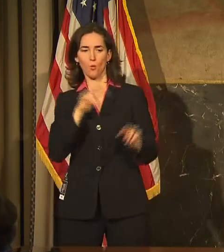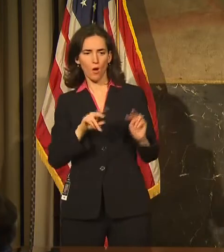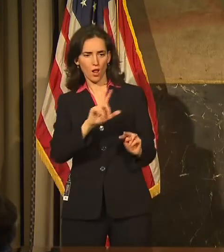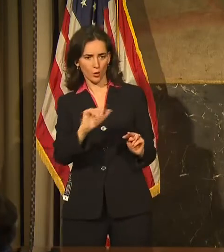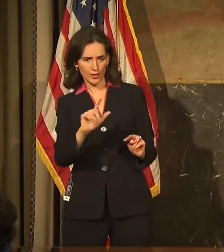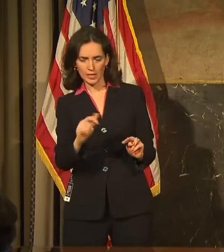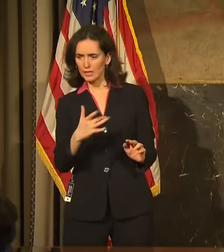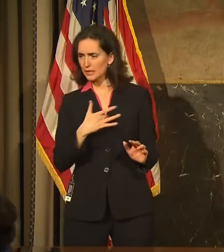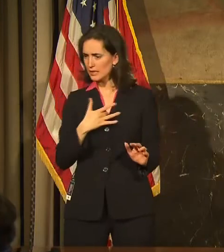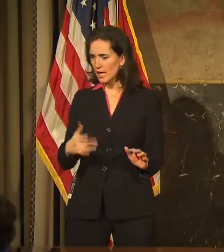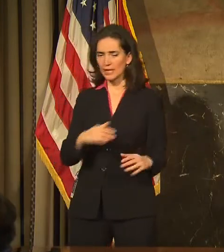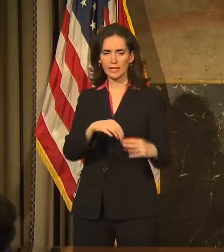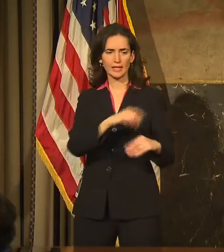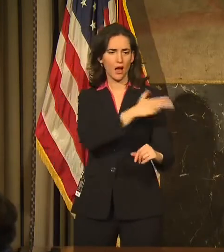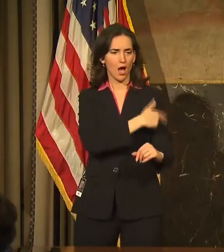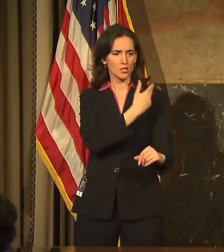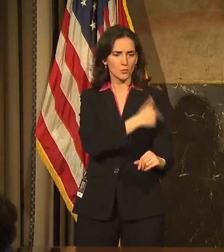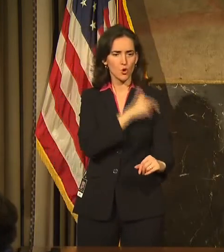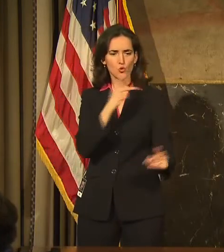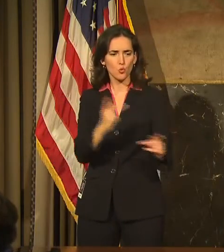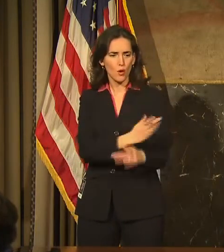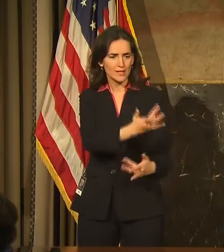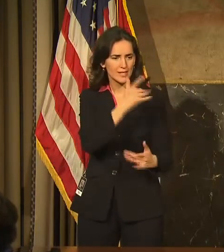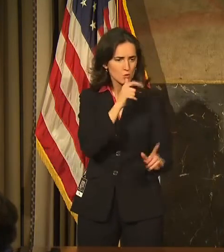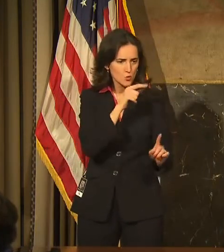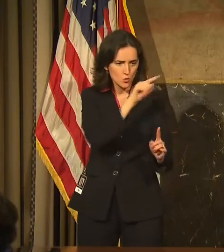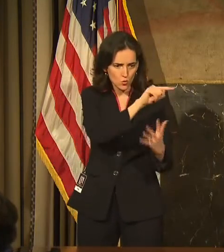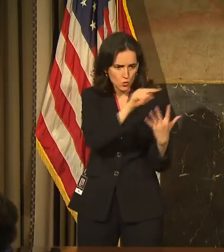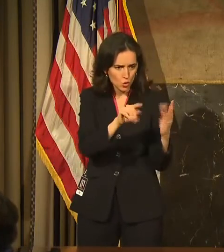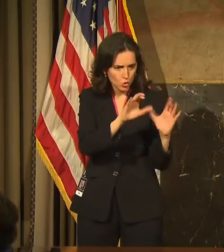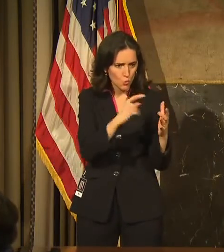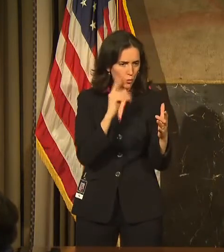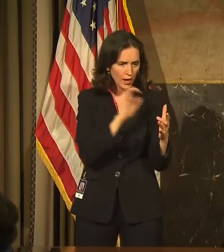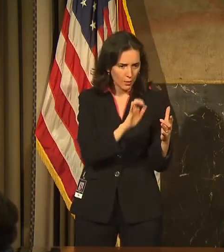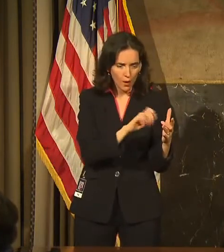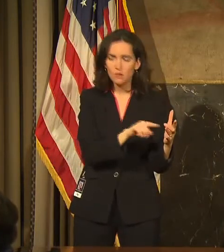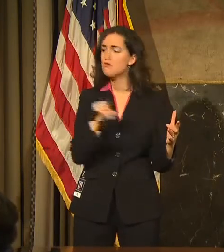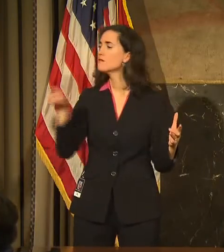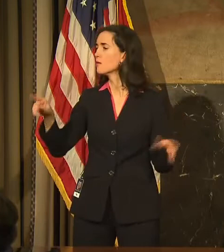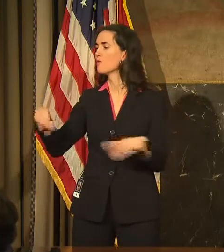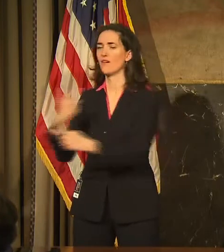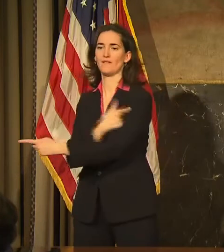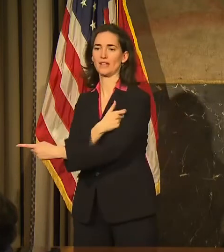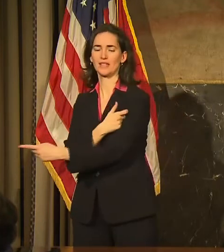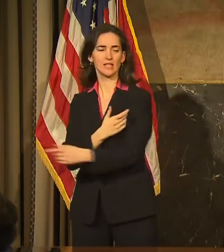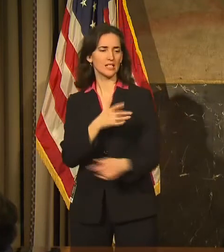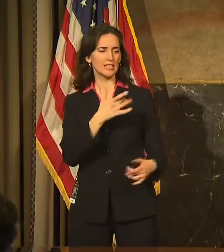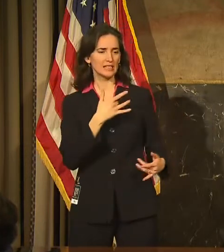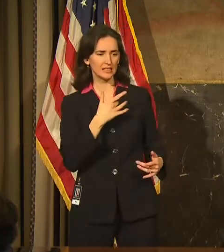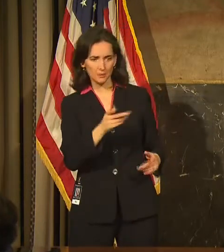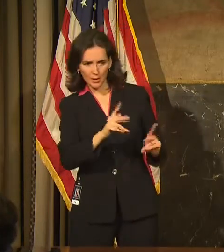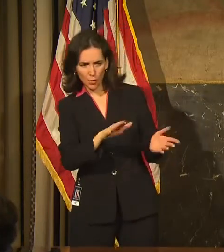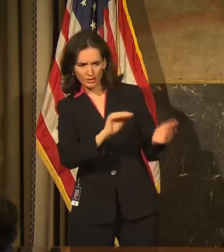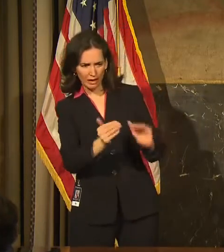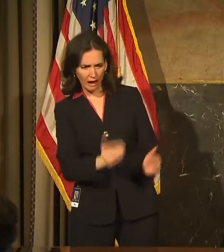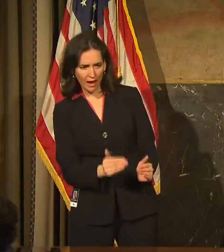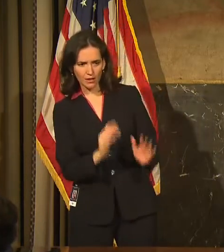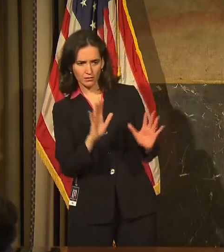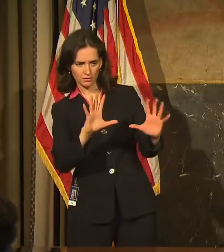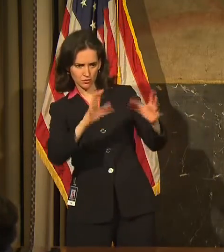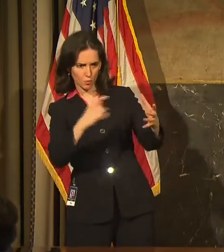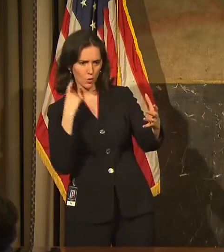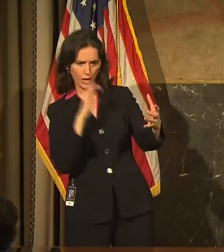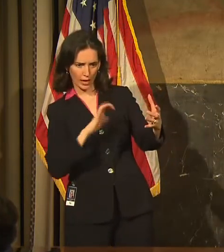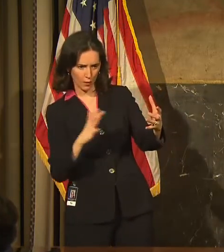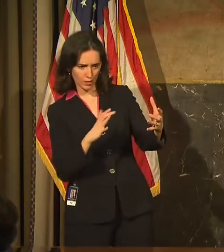as to who it is that's showing up in our hospitals most often. Who is it that is dying most often. And so that's the way we're going to